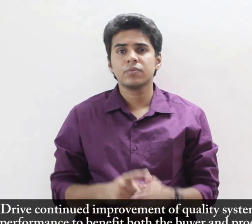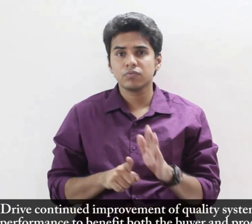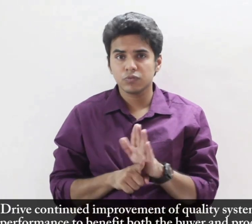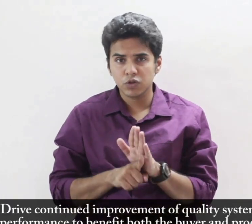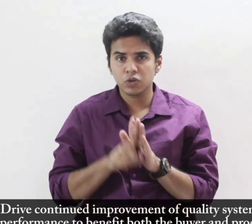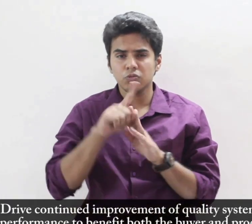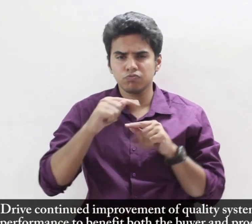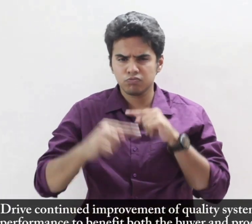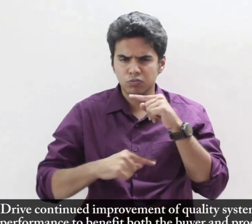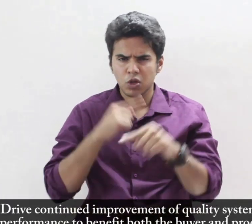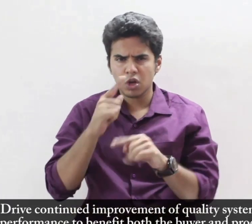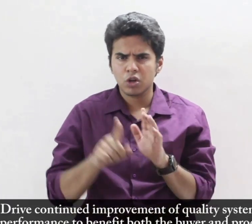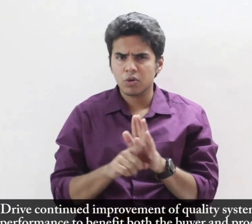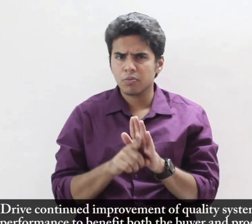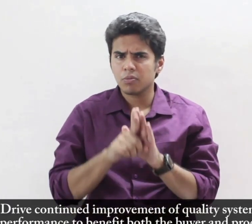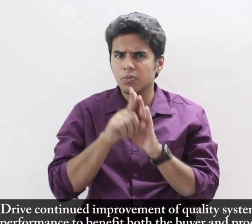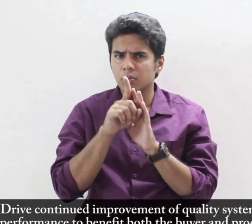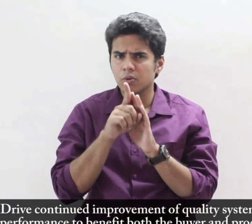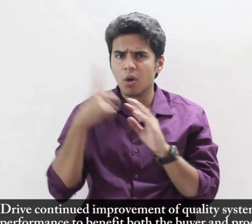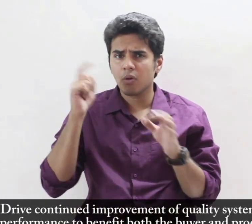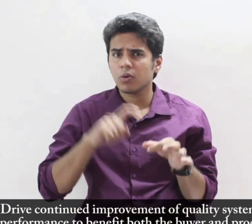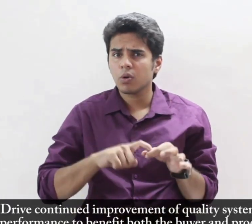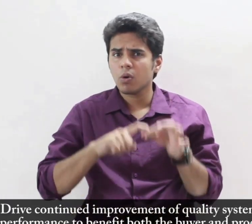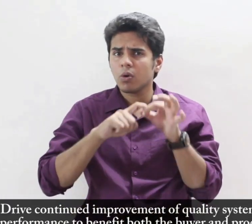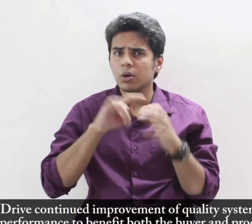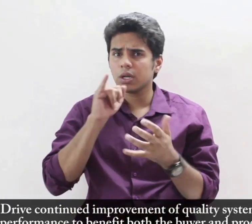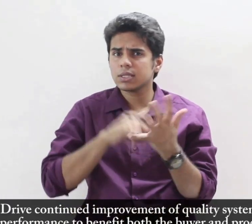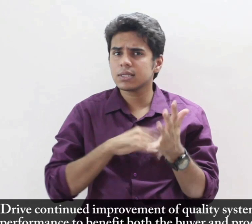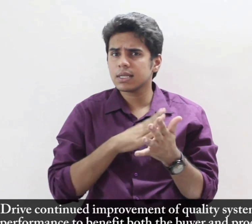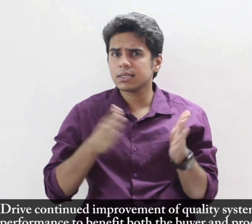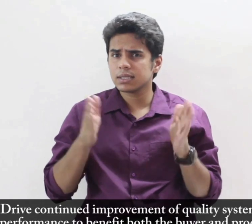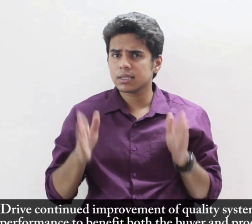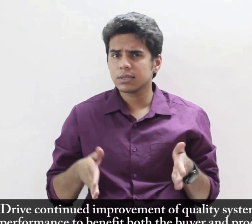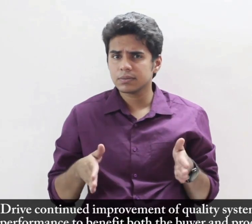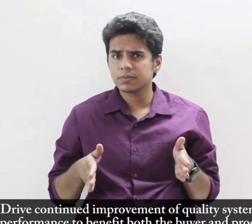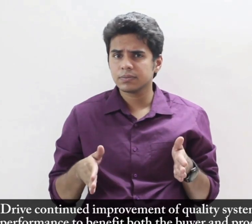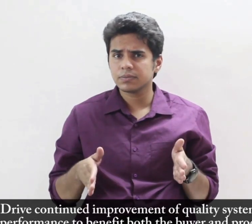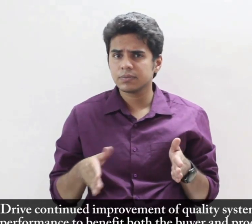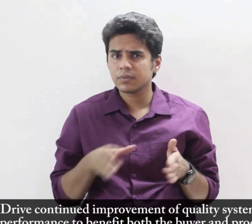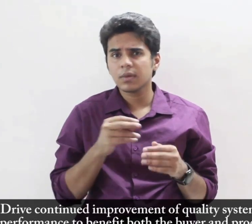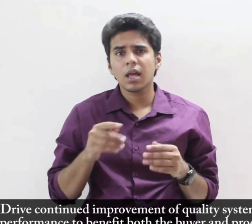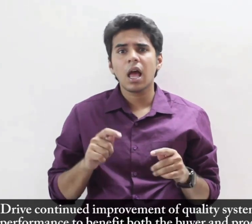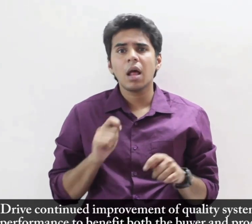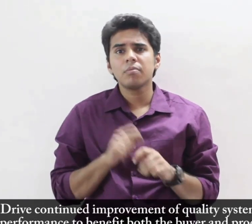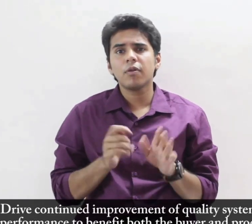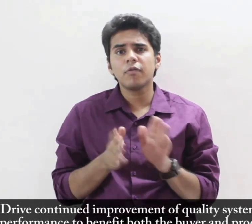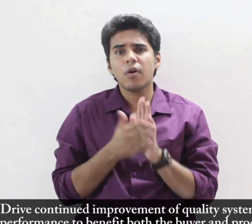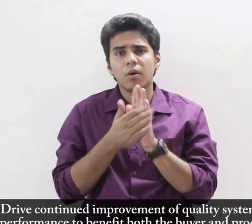Drive continued improvement of quality systems and performance to benefit both the buyer and